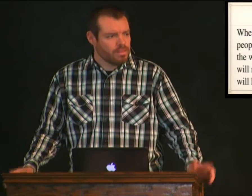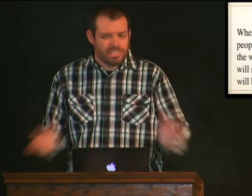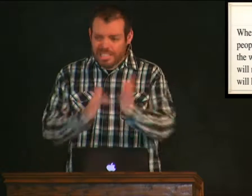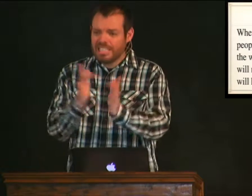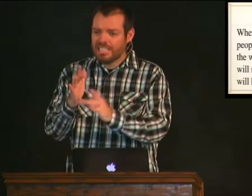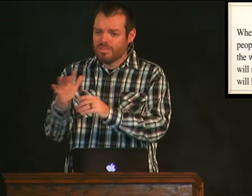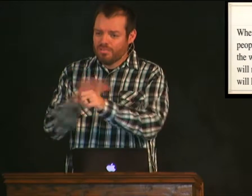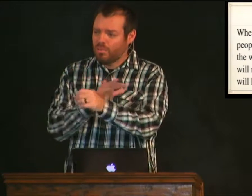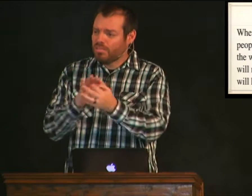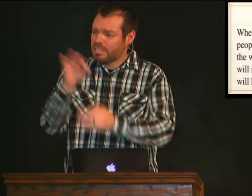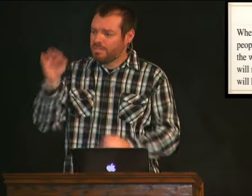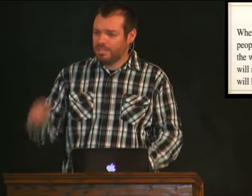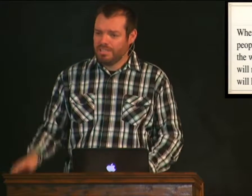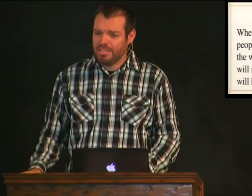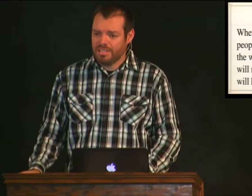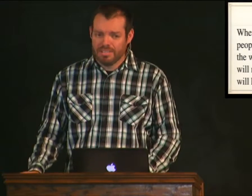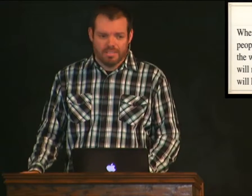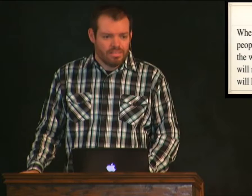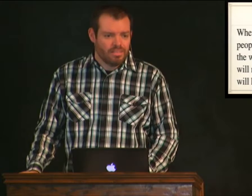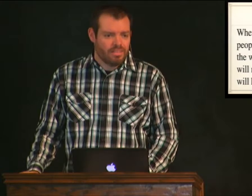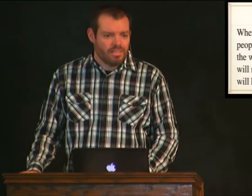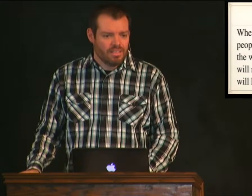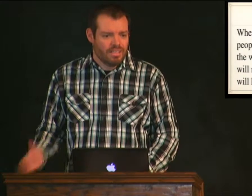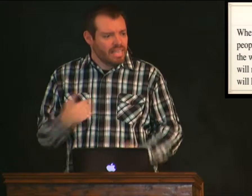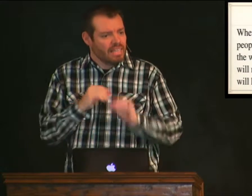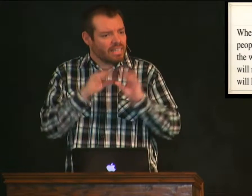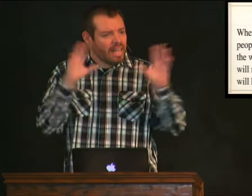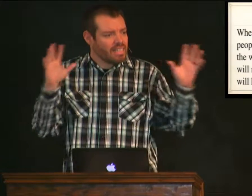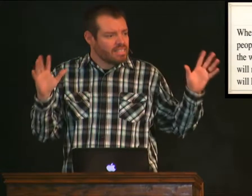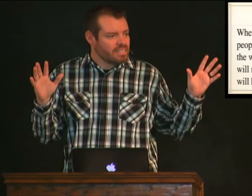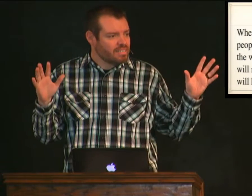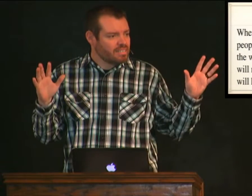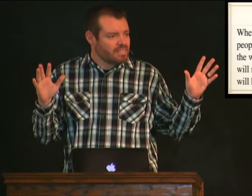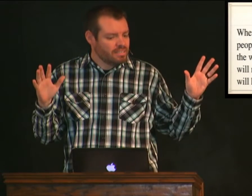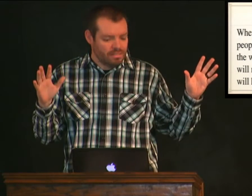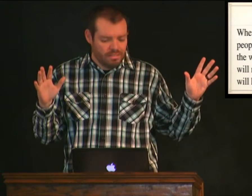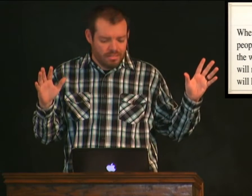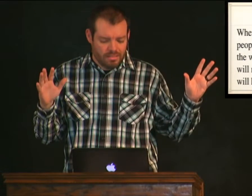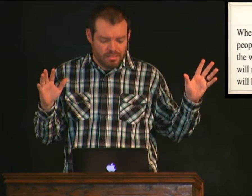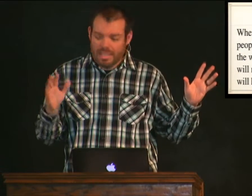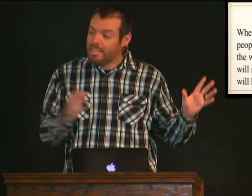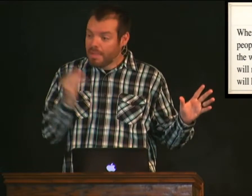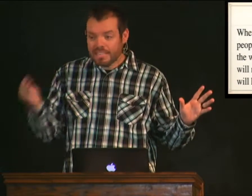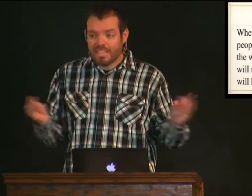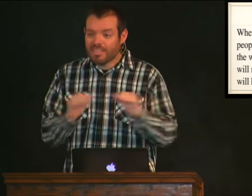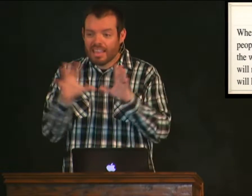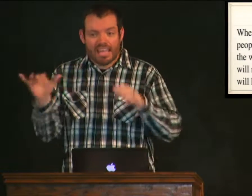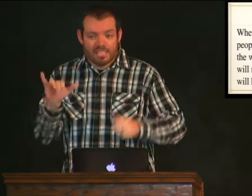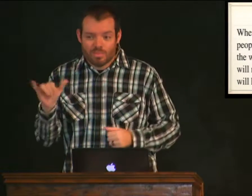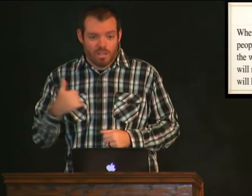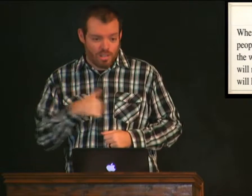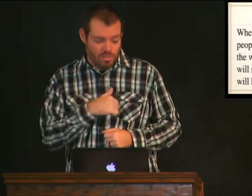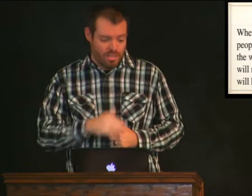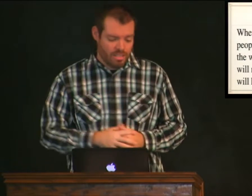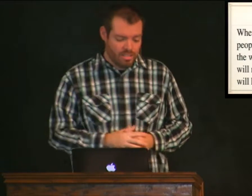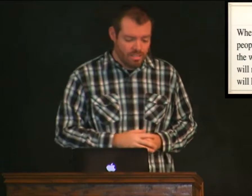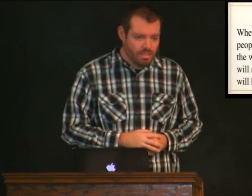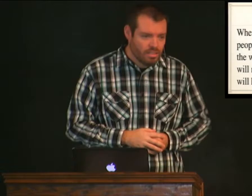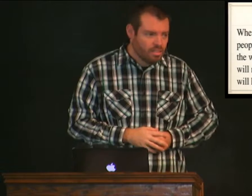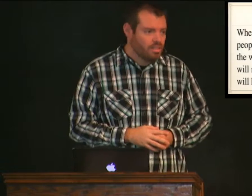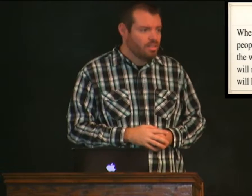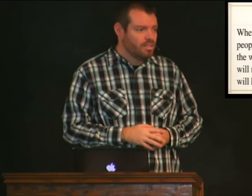Jesus was full of the Spirit. He had the light. pass down the light as well to